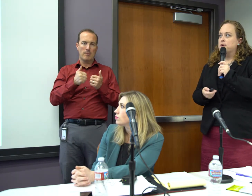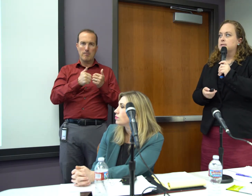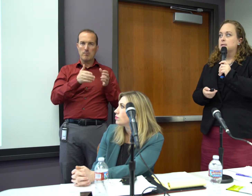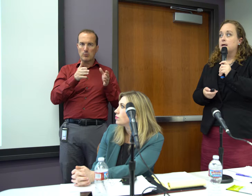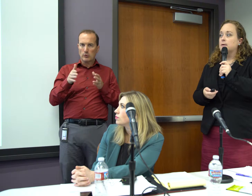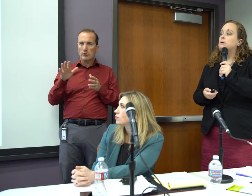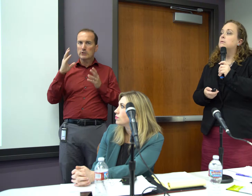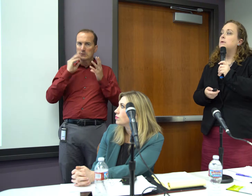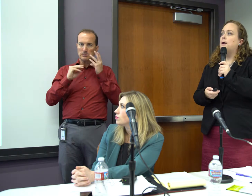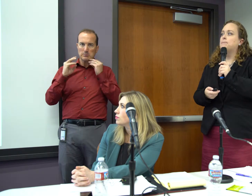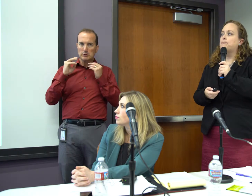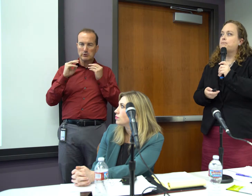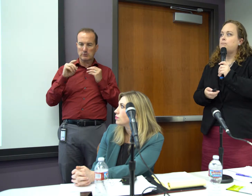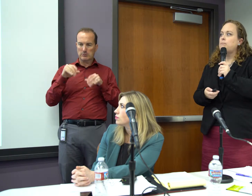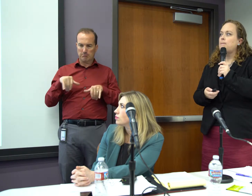their experience is like.